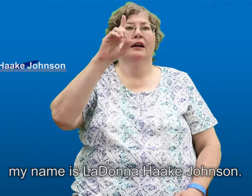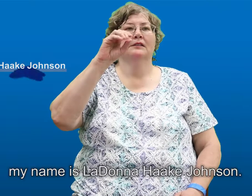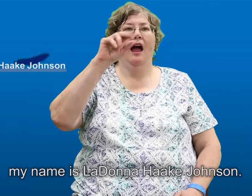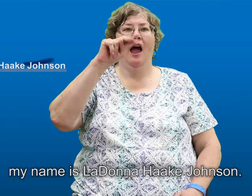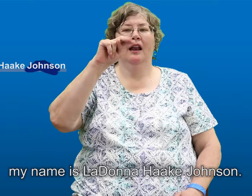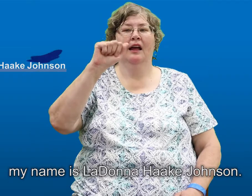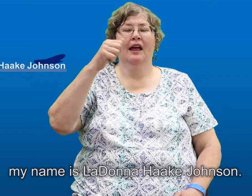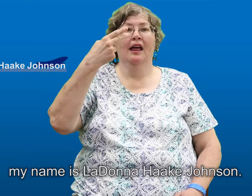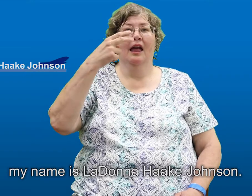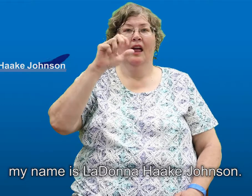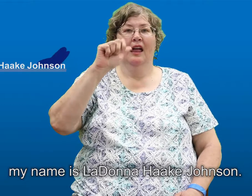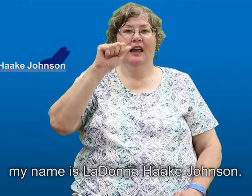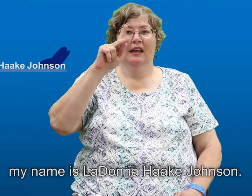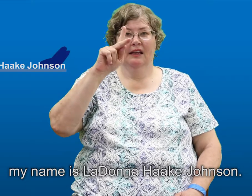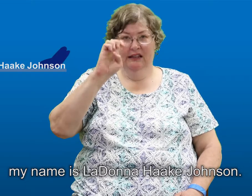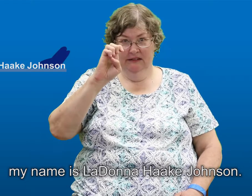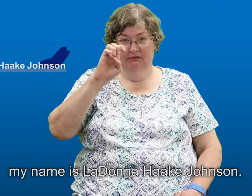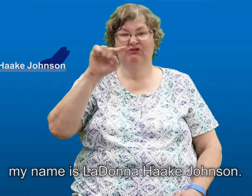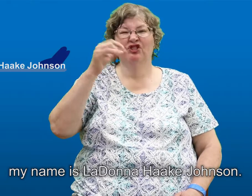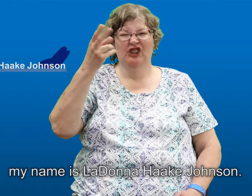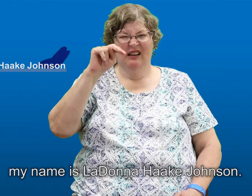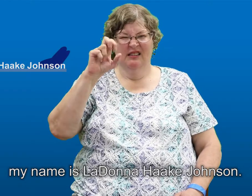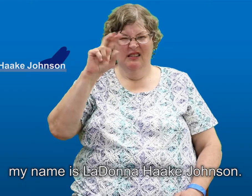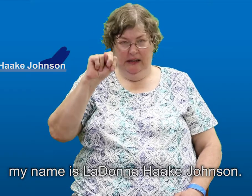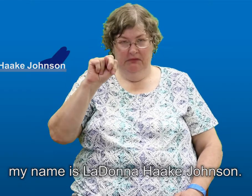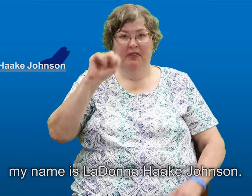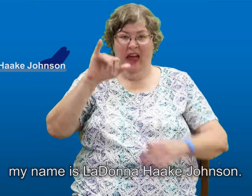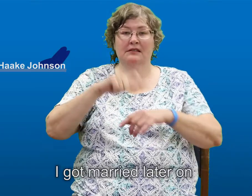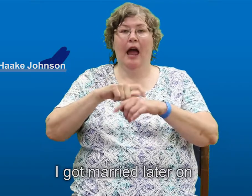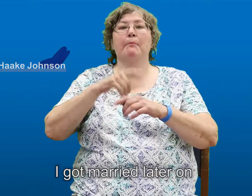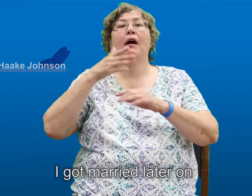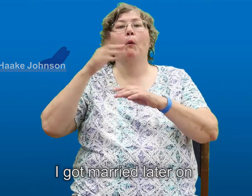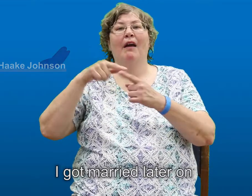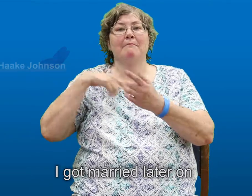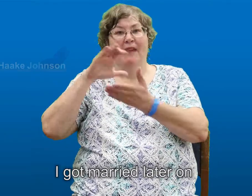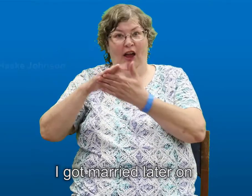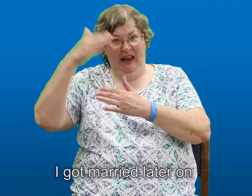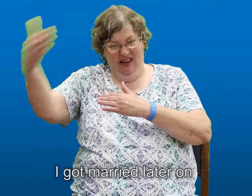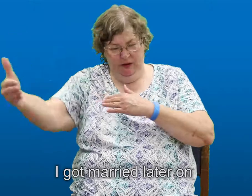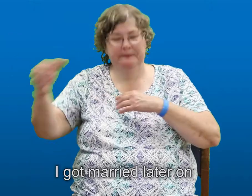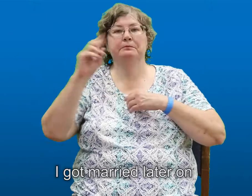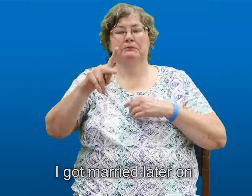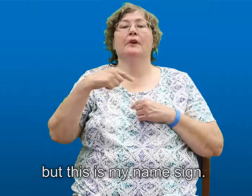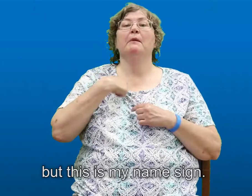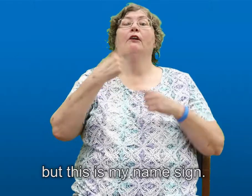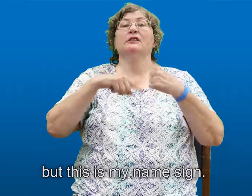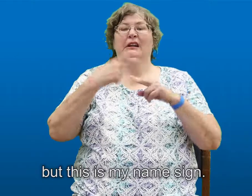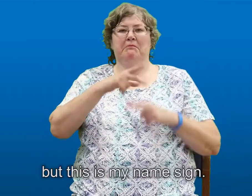Well, hello. My name is LaDonna Hackey Johnson, Hackey Johnson. I got married later